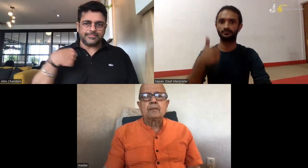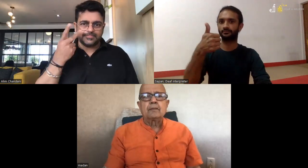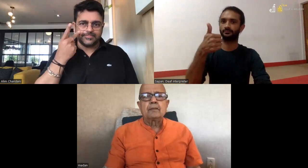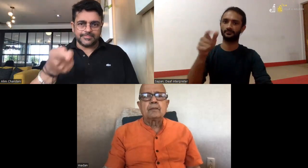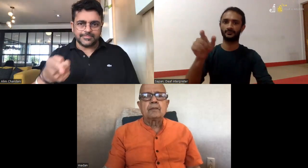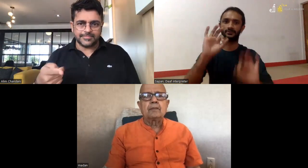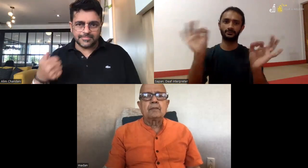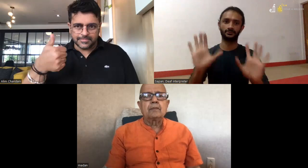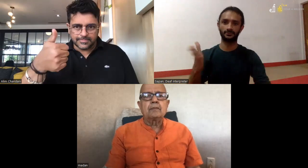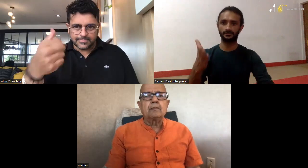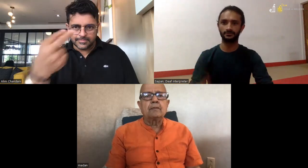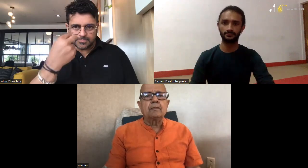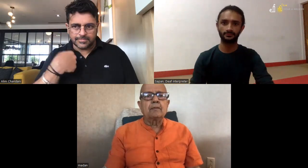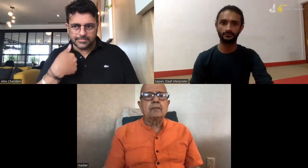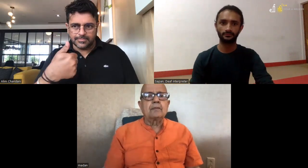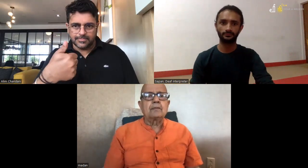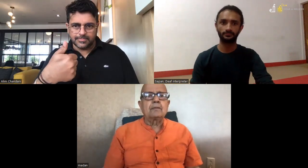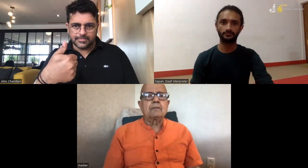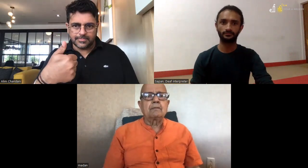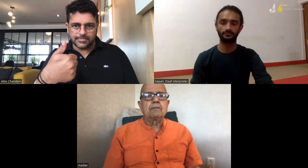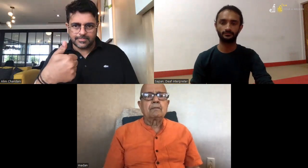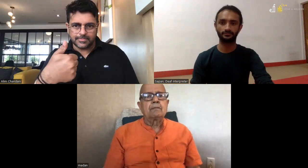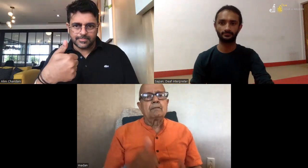Great. Yes, we can see you.